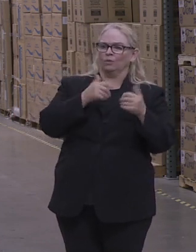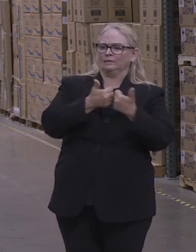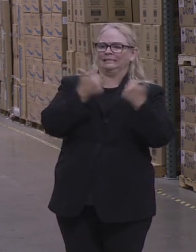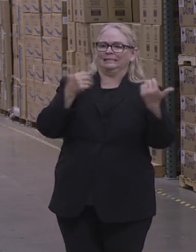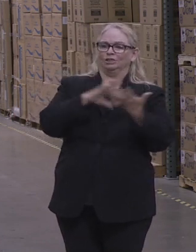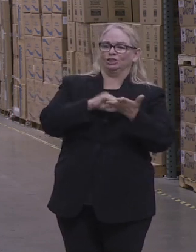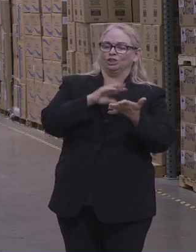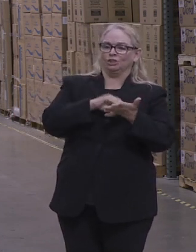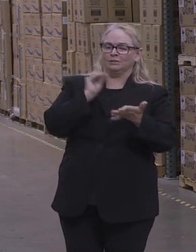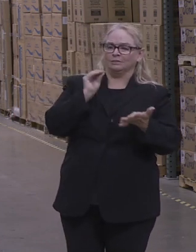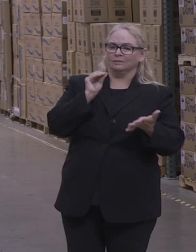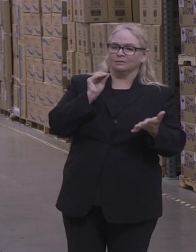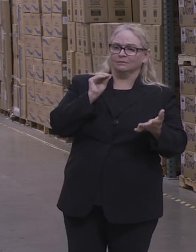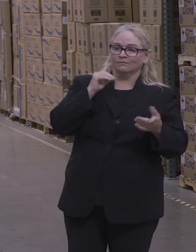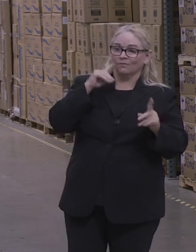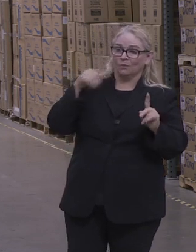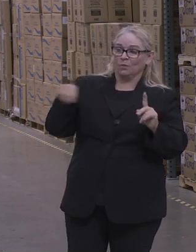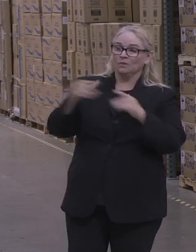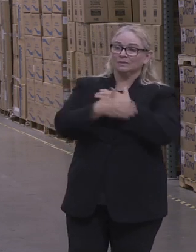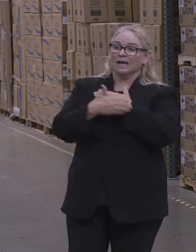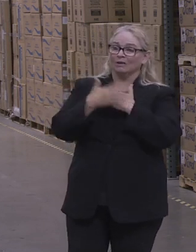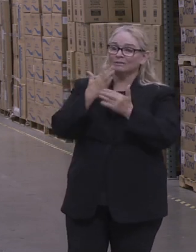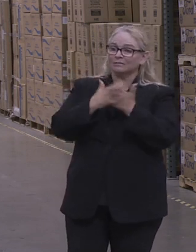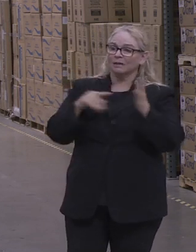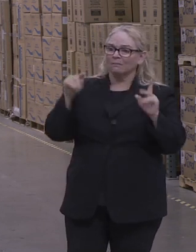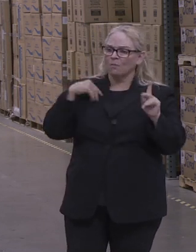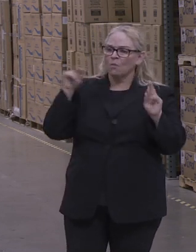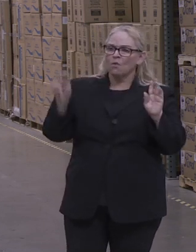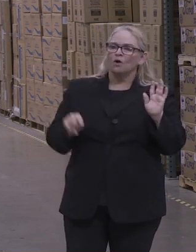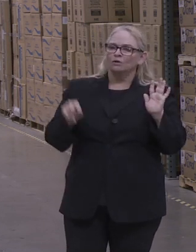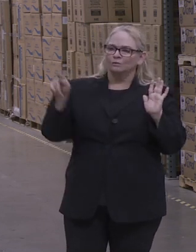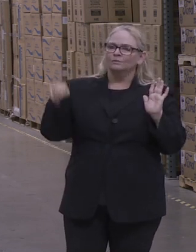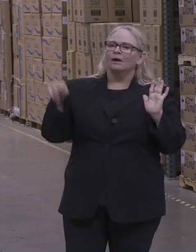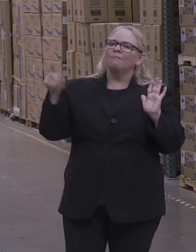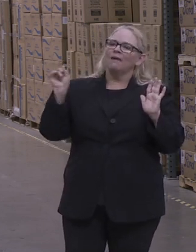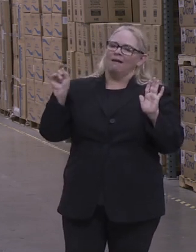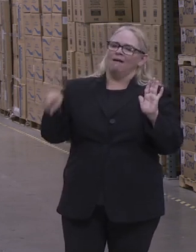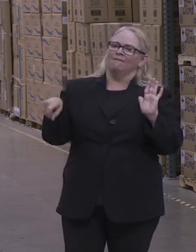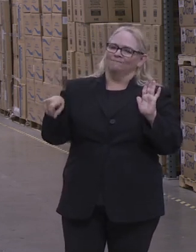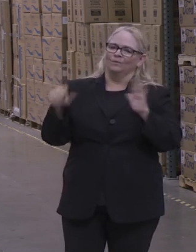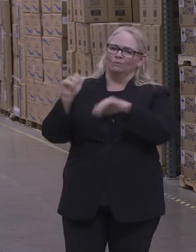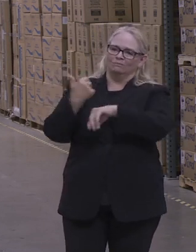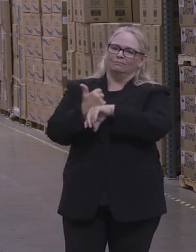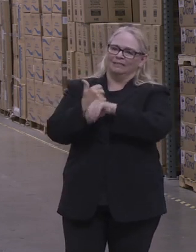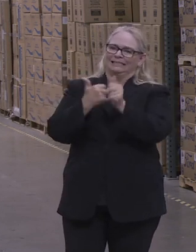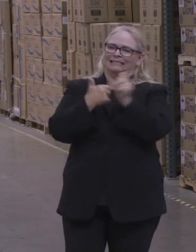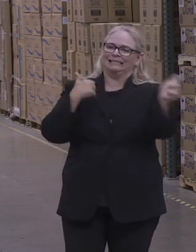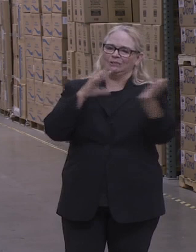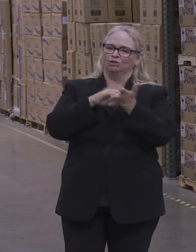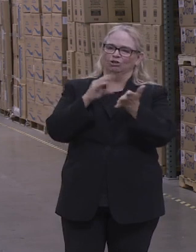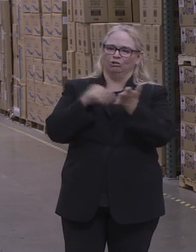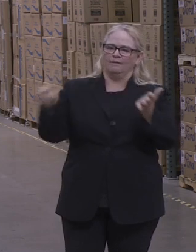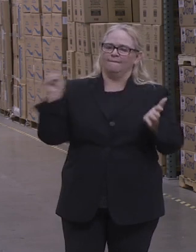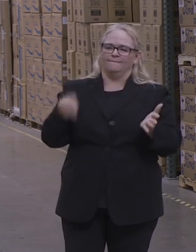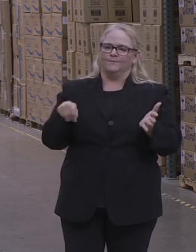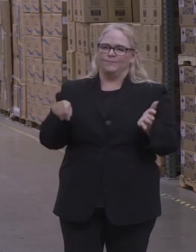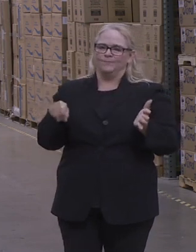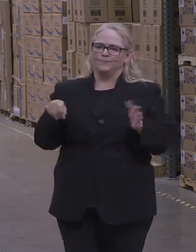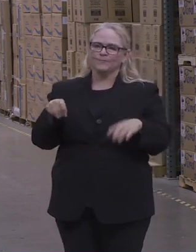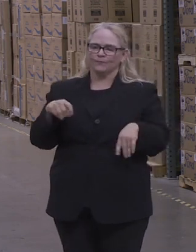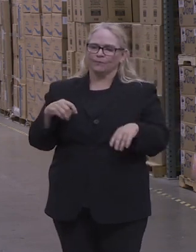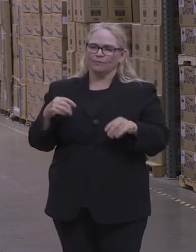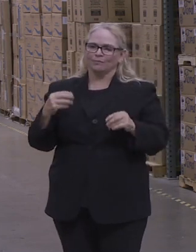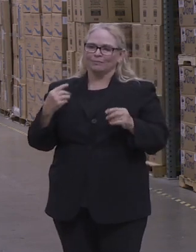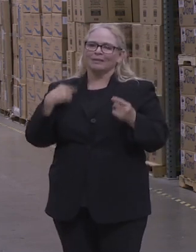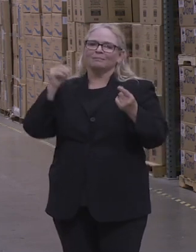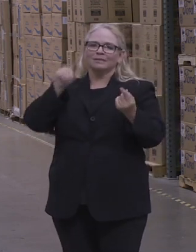list. But we continue to do what we can to reduce the background rates of infection,